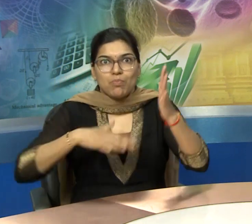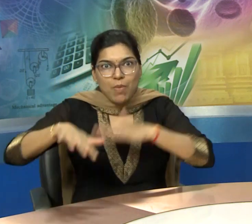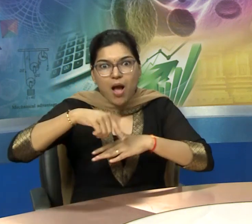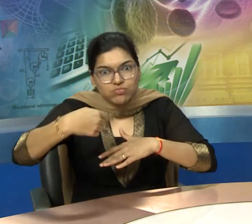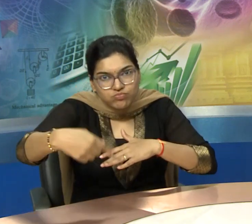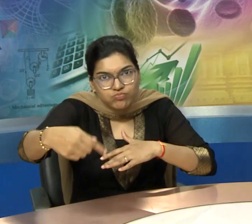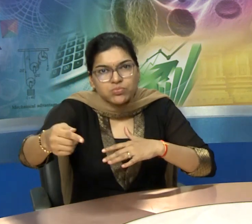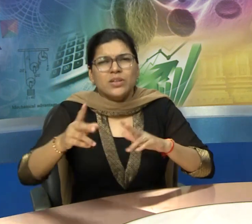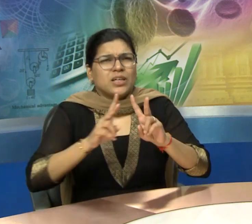areas of information.